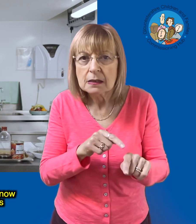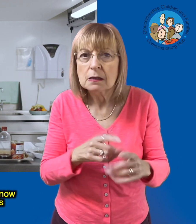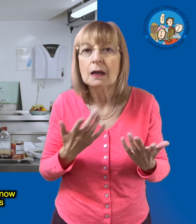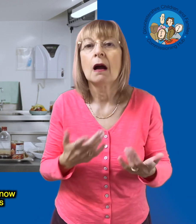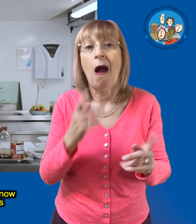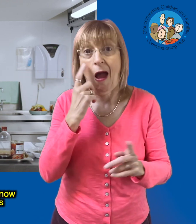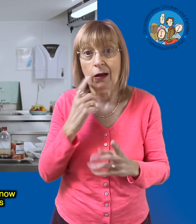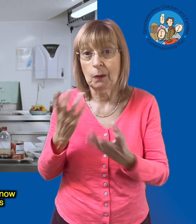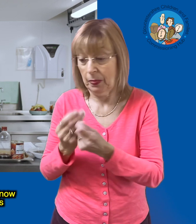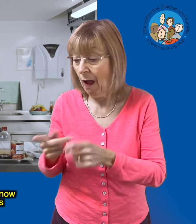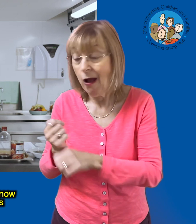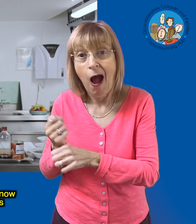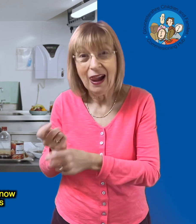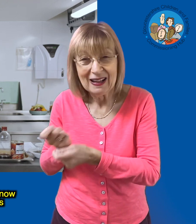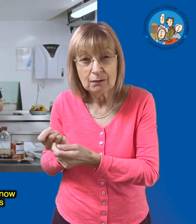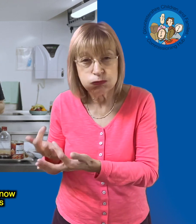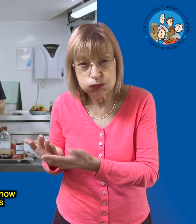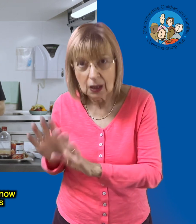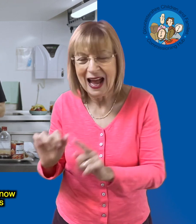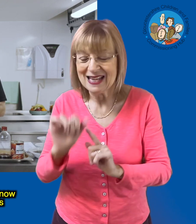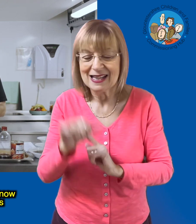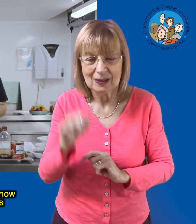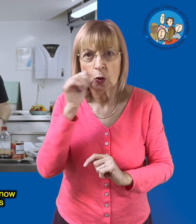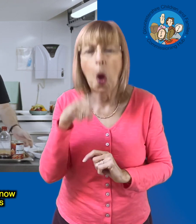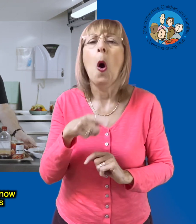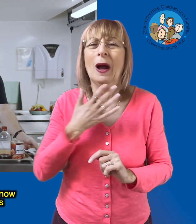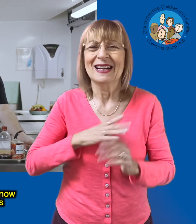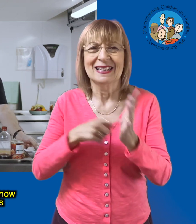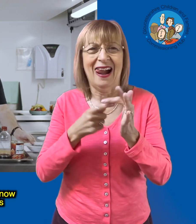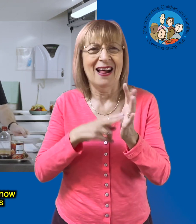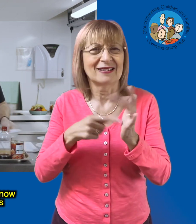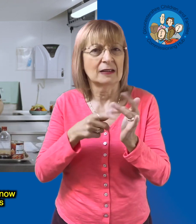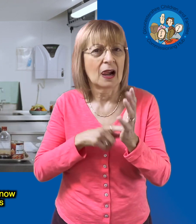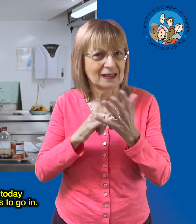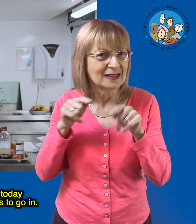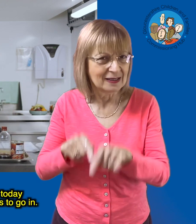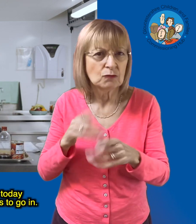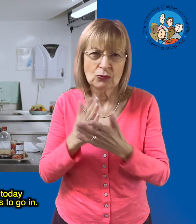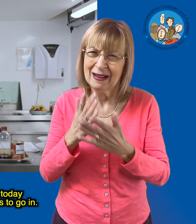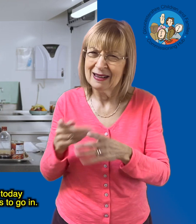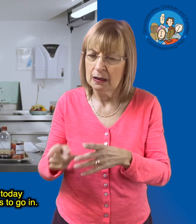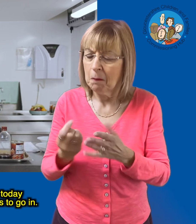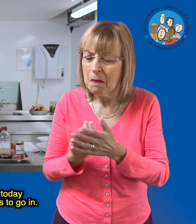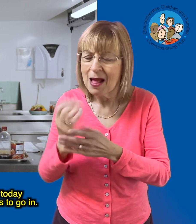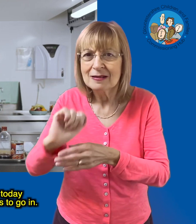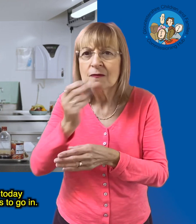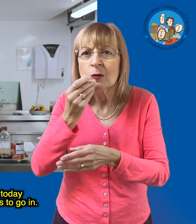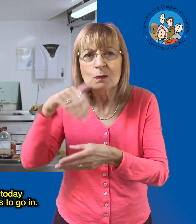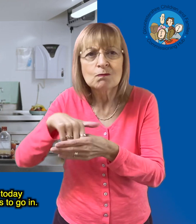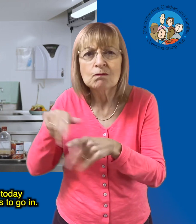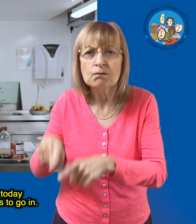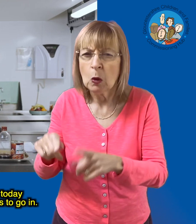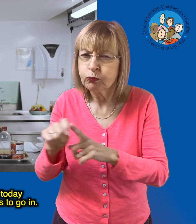I've got my onions sizzling with my garlic, so I know my next ingredients that has to go in is my lentils, which is obviously our plant-based